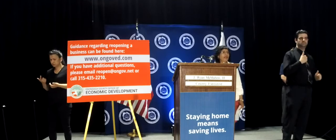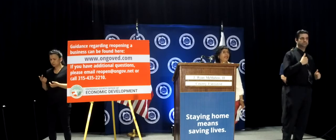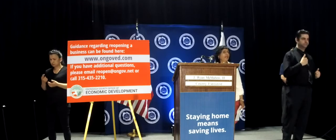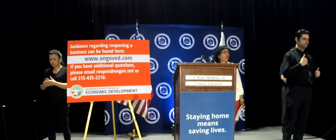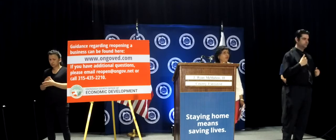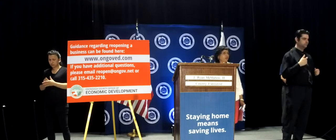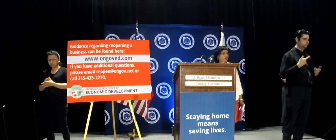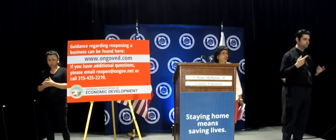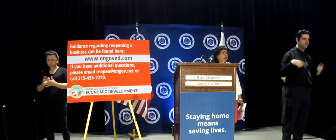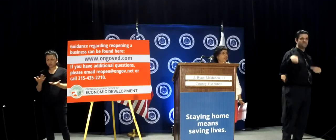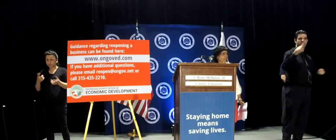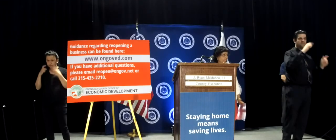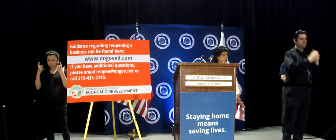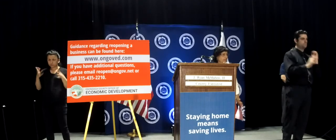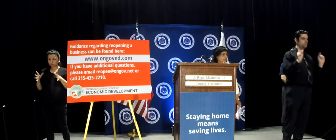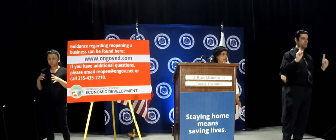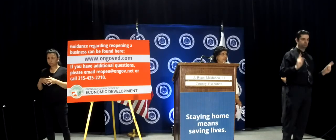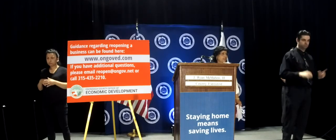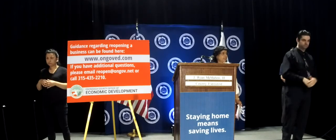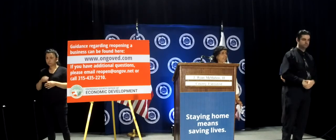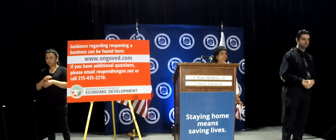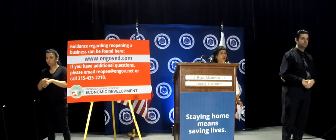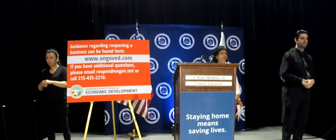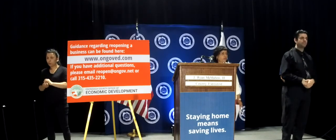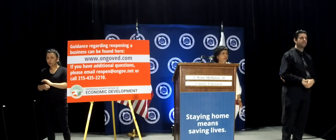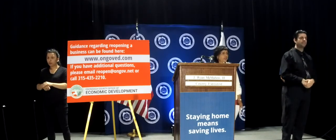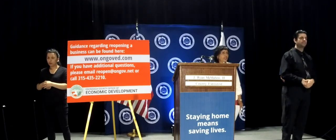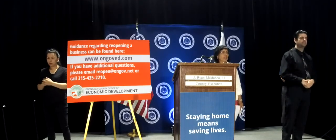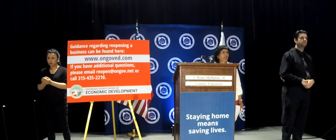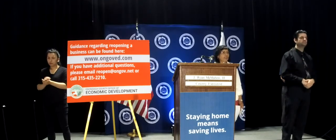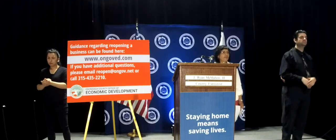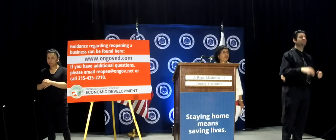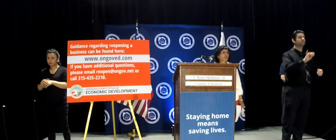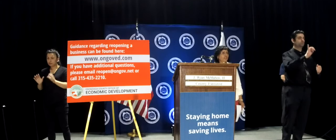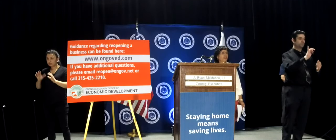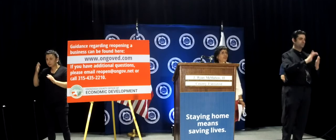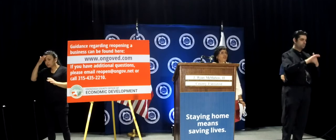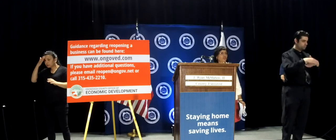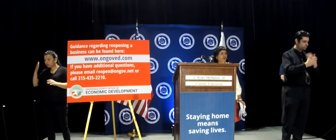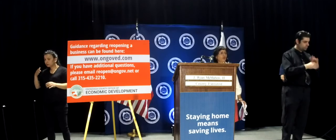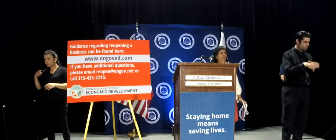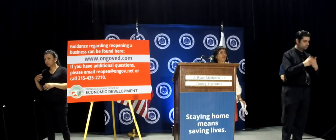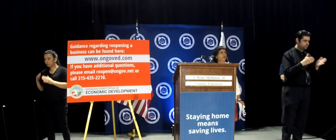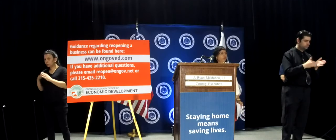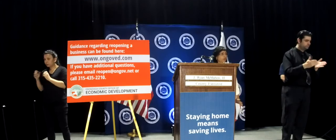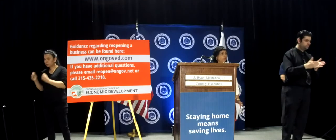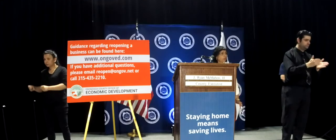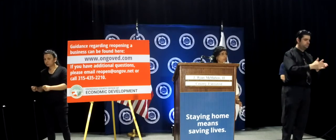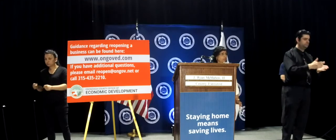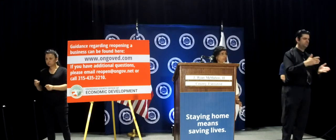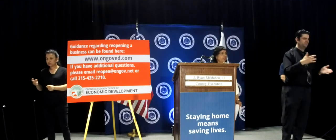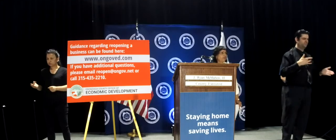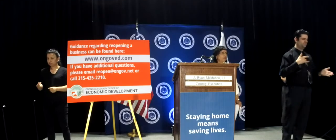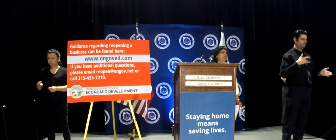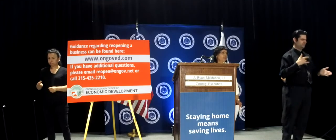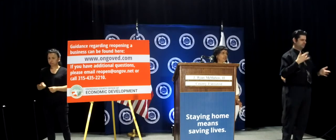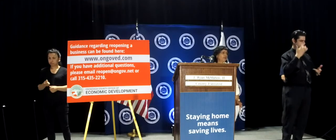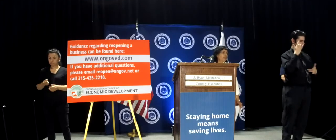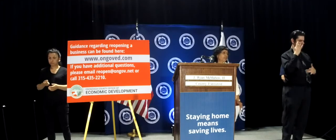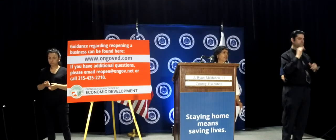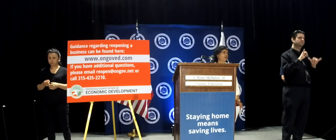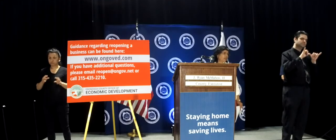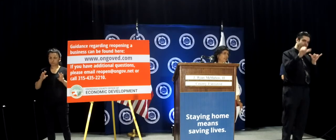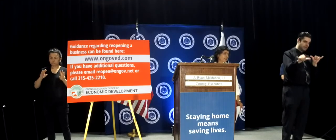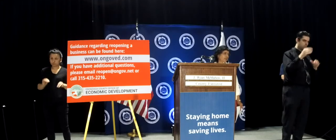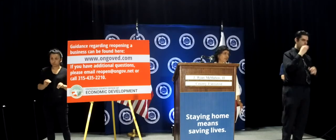we, and also washing hands, staying home if you're sick, a lot of those things are so even more important when we are talking